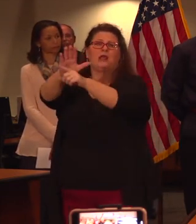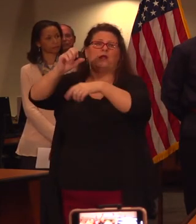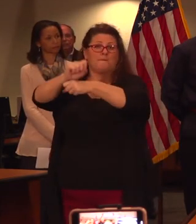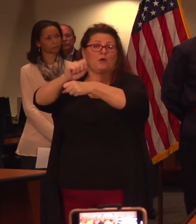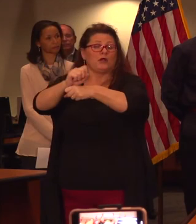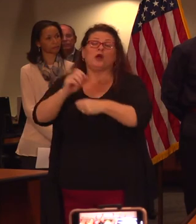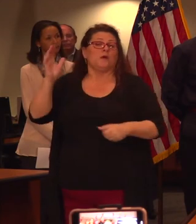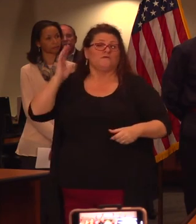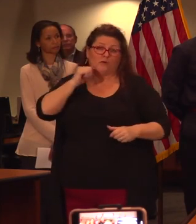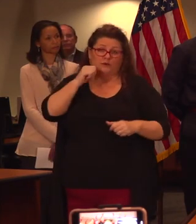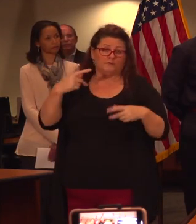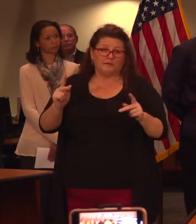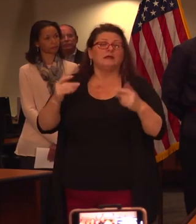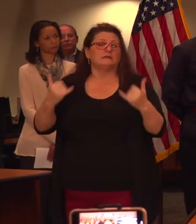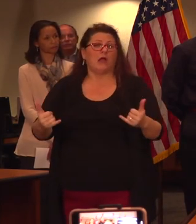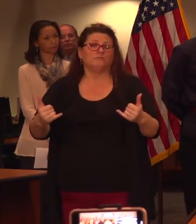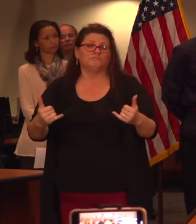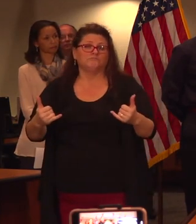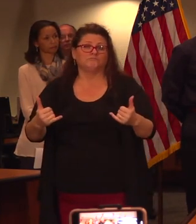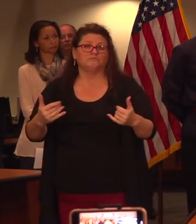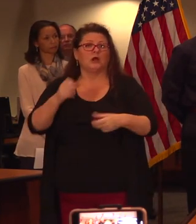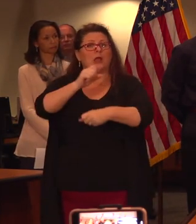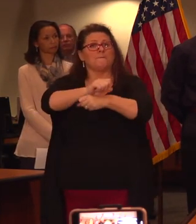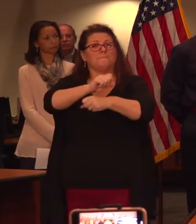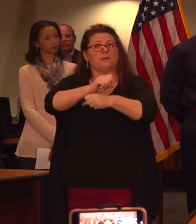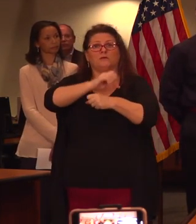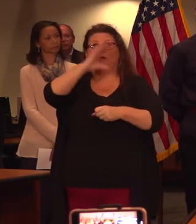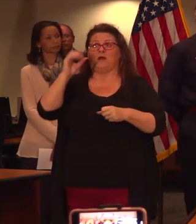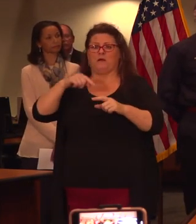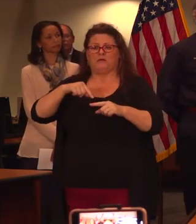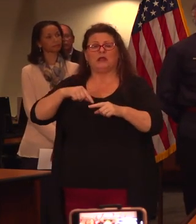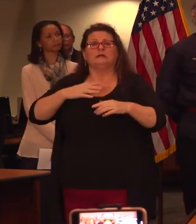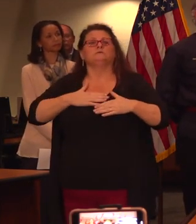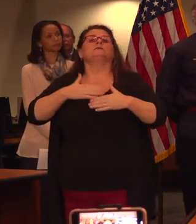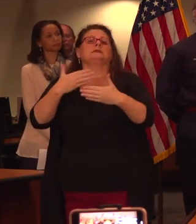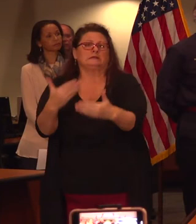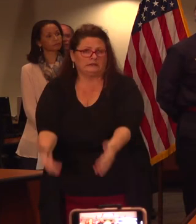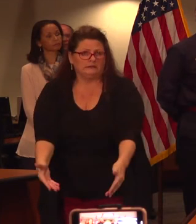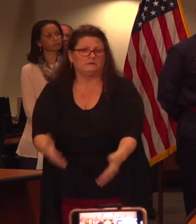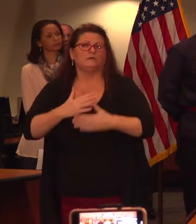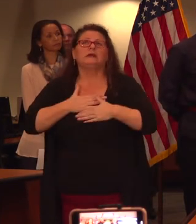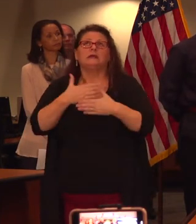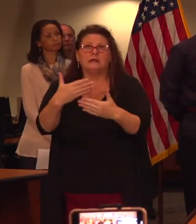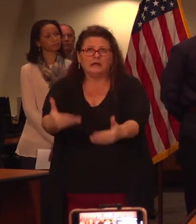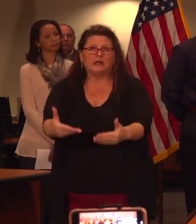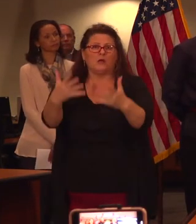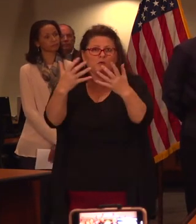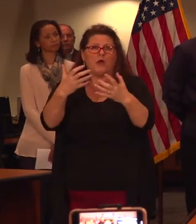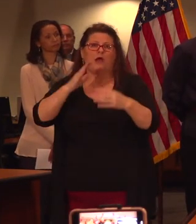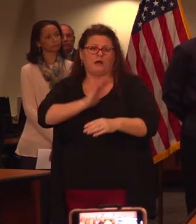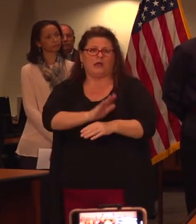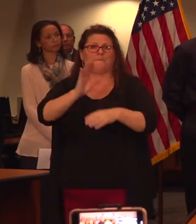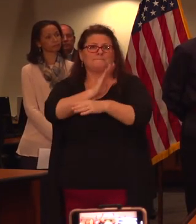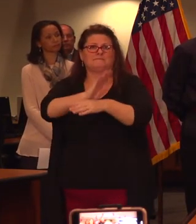not allowed. And the employees are stepping up because they want to keep the economy going because they depend on the same economy we all live in. We